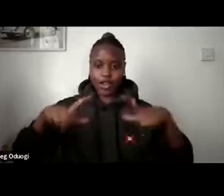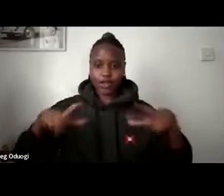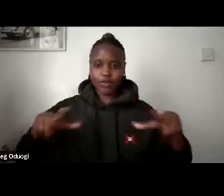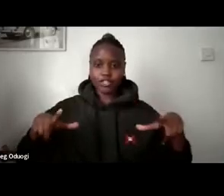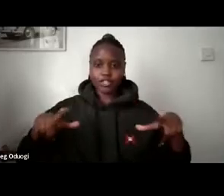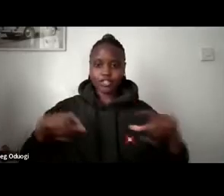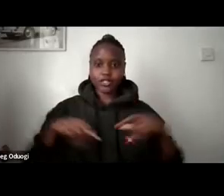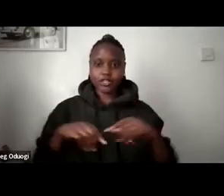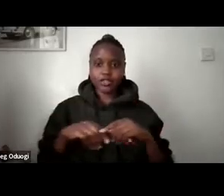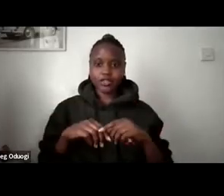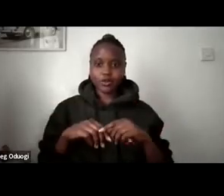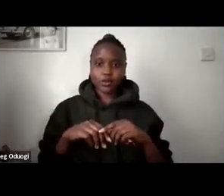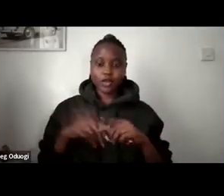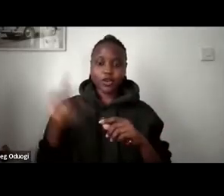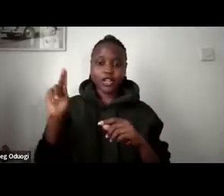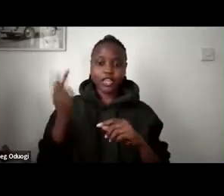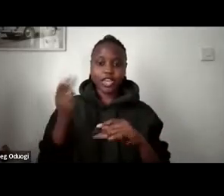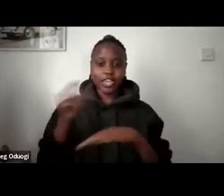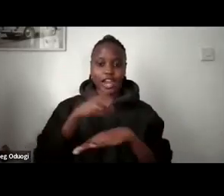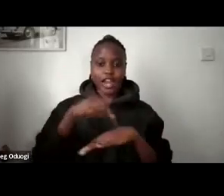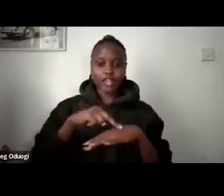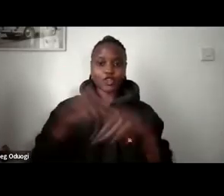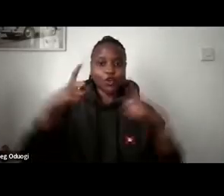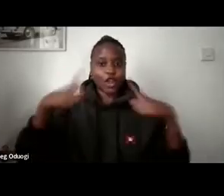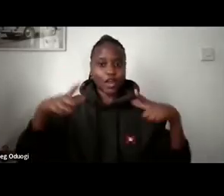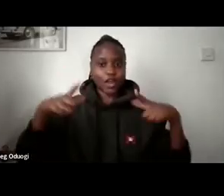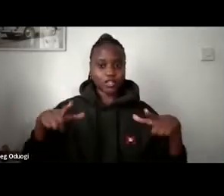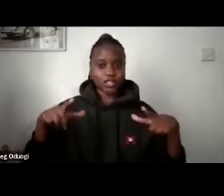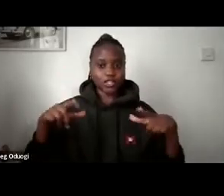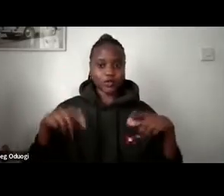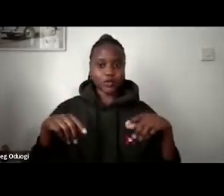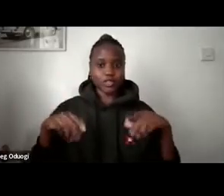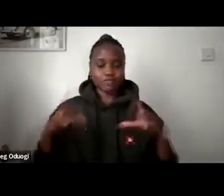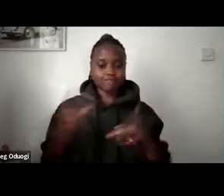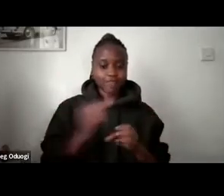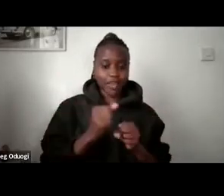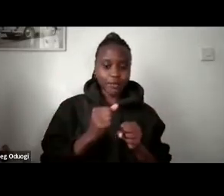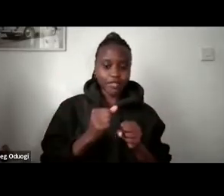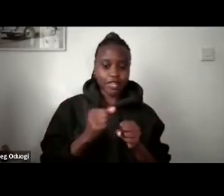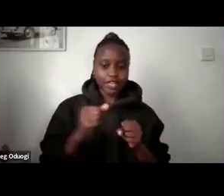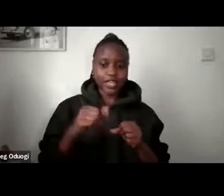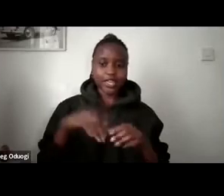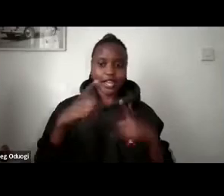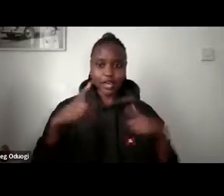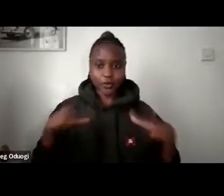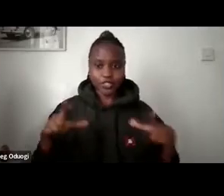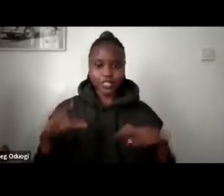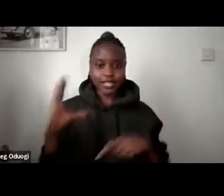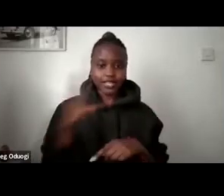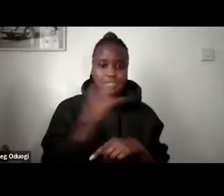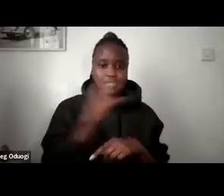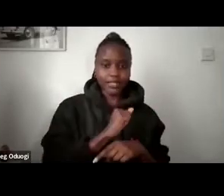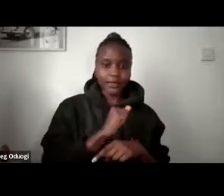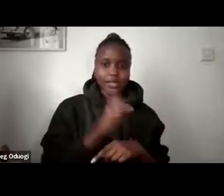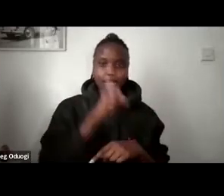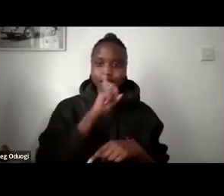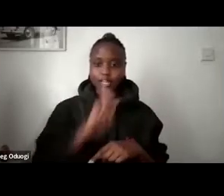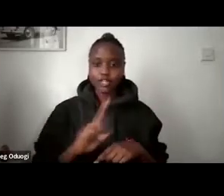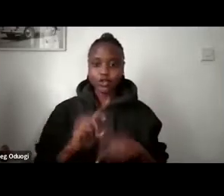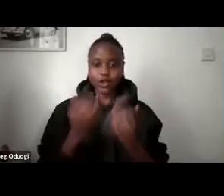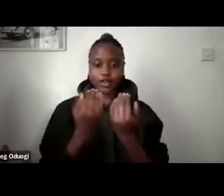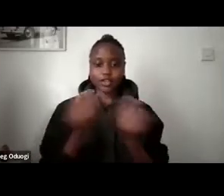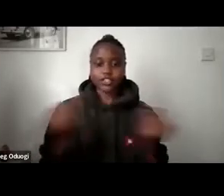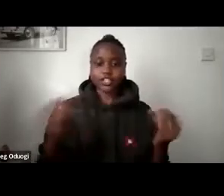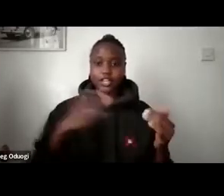national languages, so that we capture these disappearing languages and ensure that our children continue